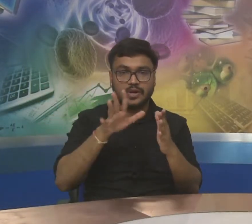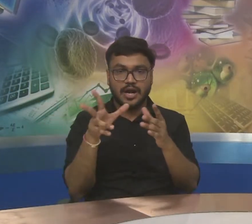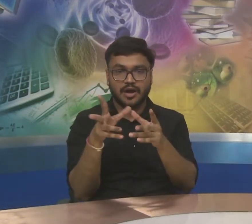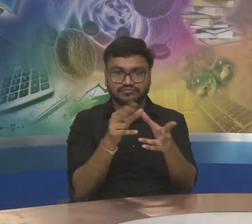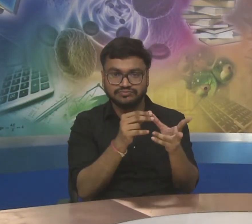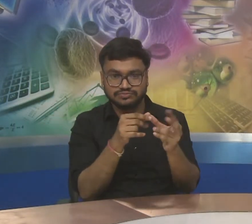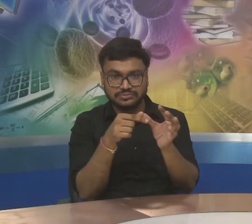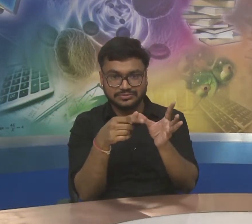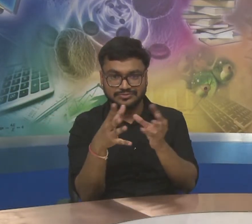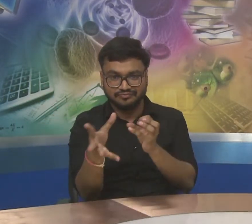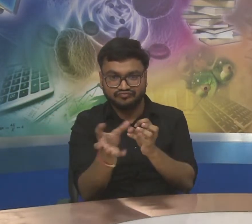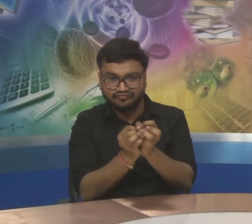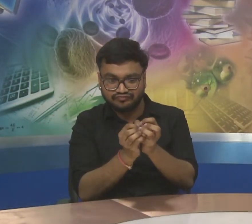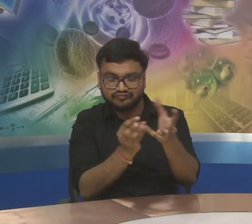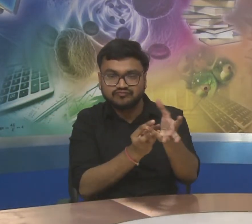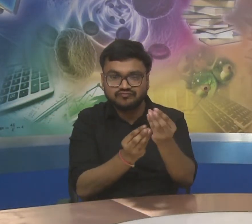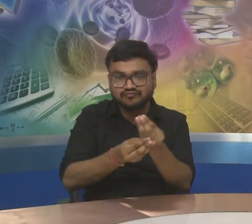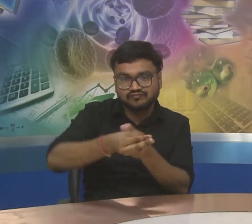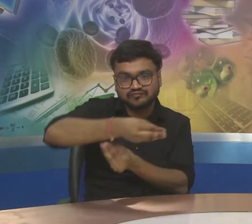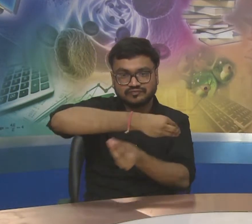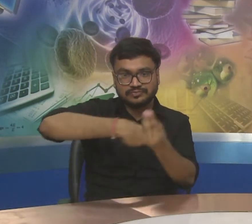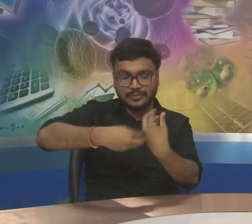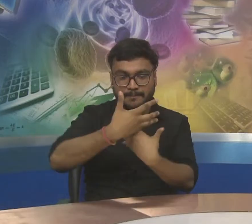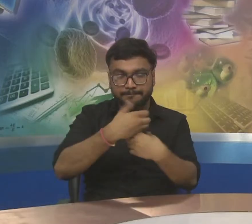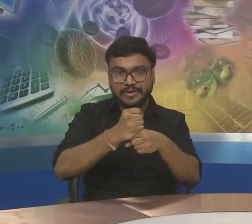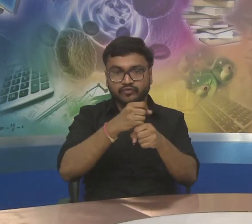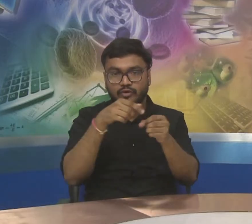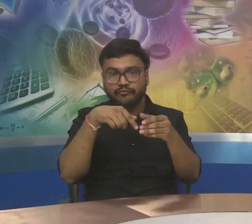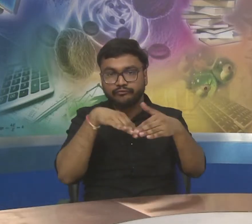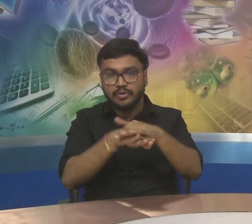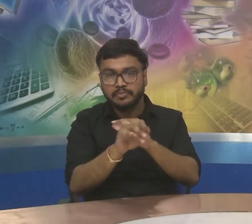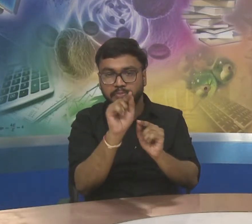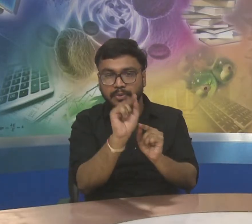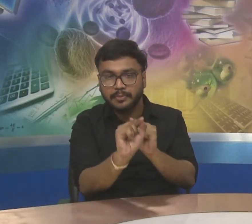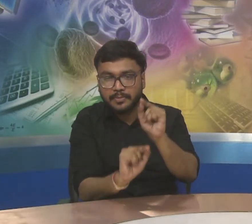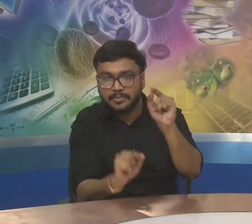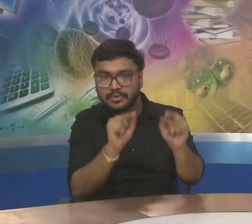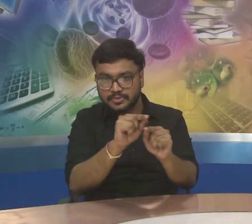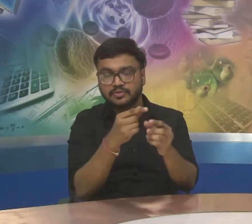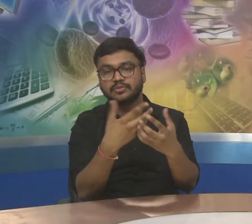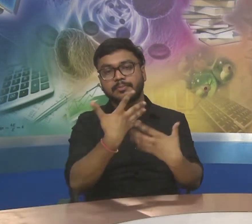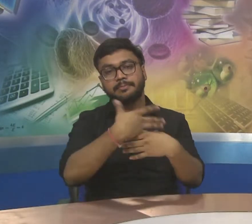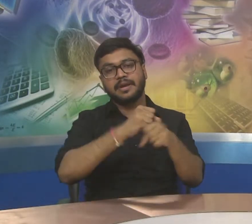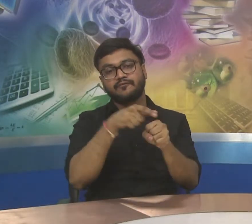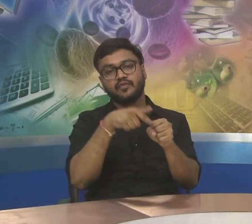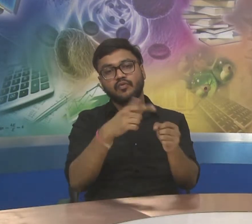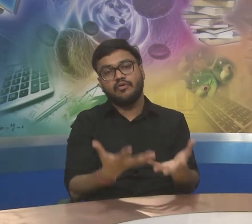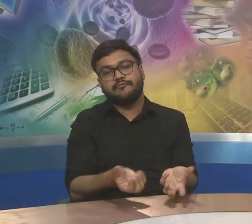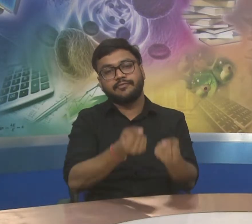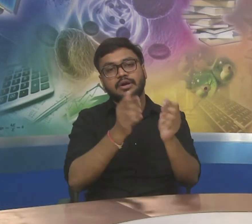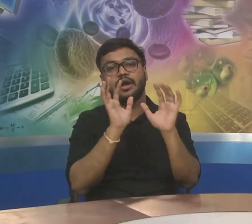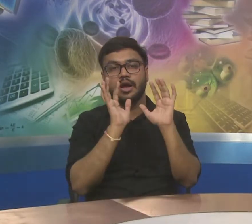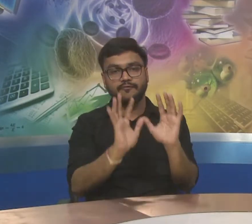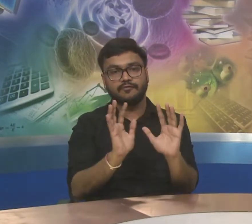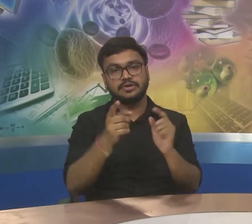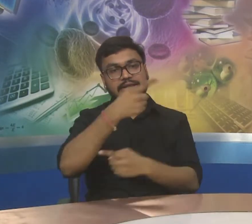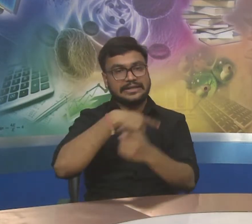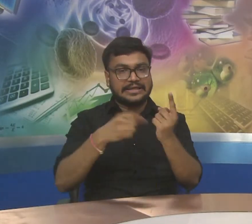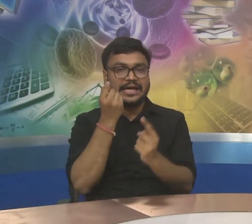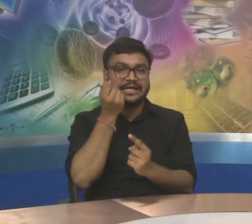Scientists are still researching this, hoping to understand the process and